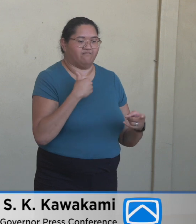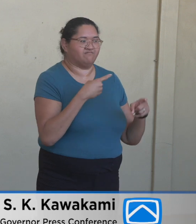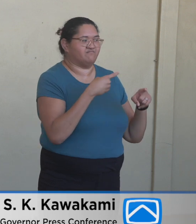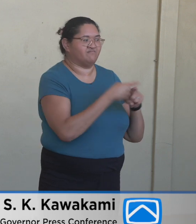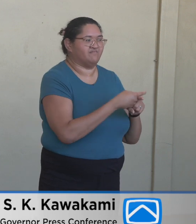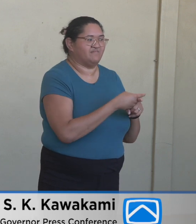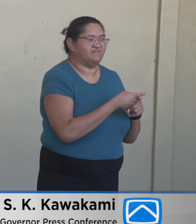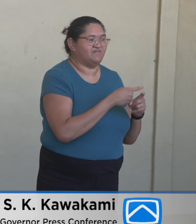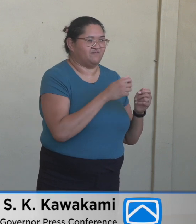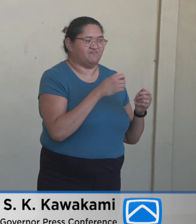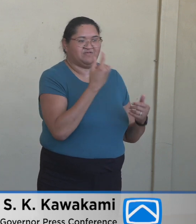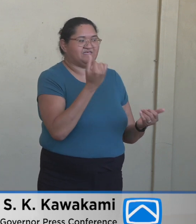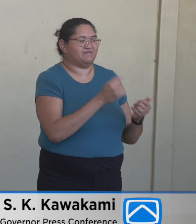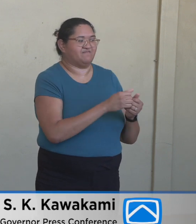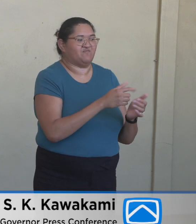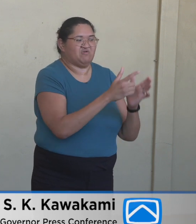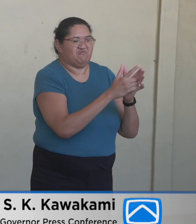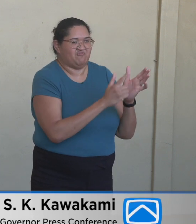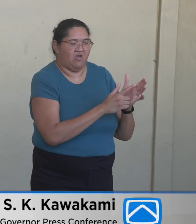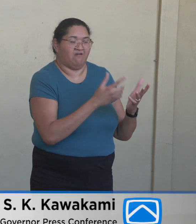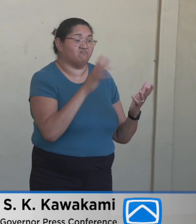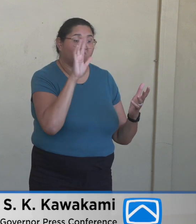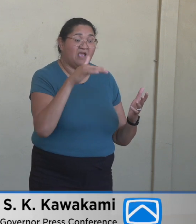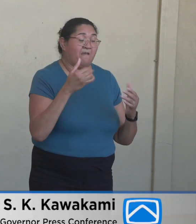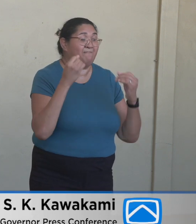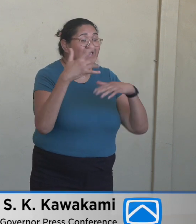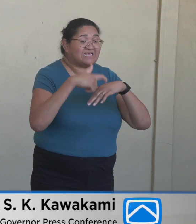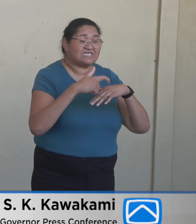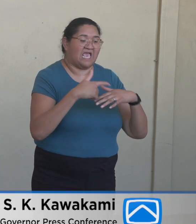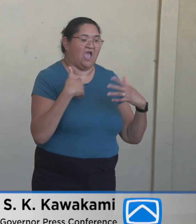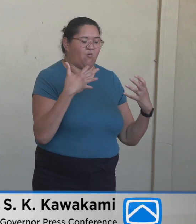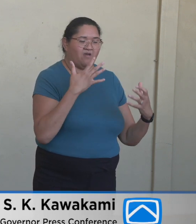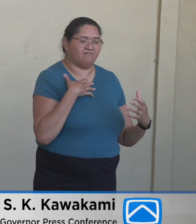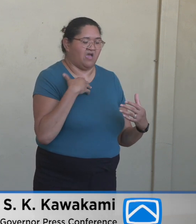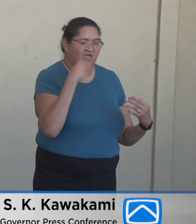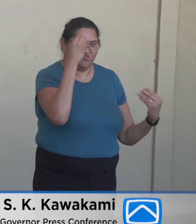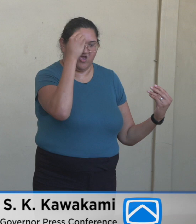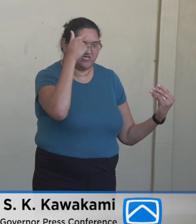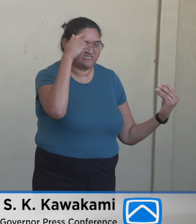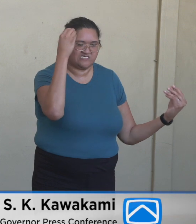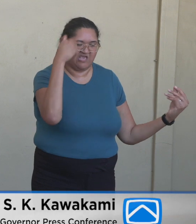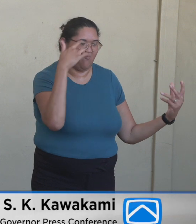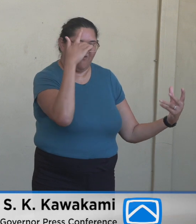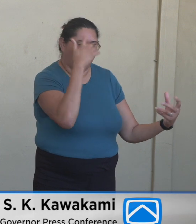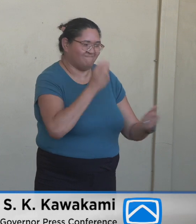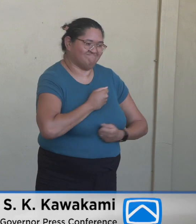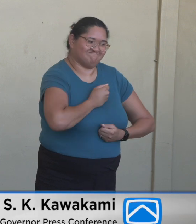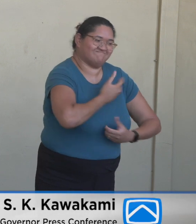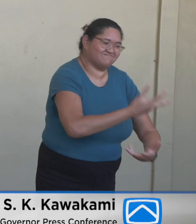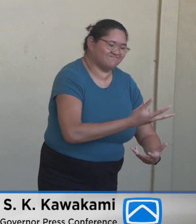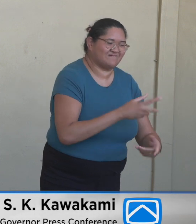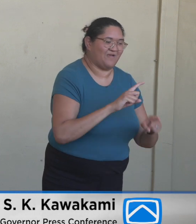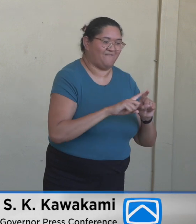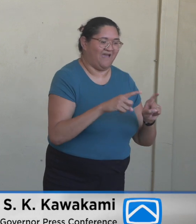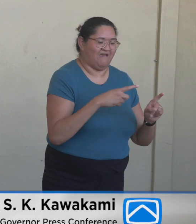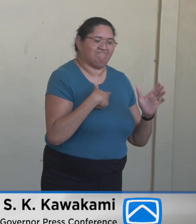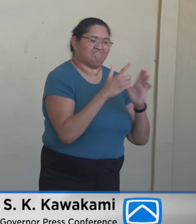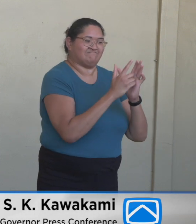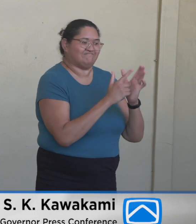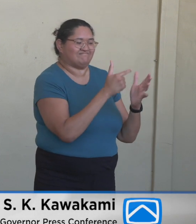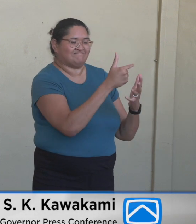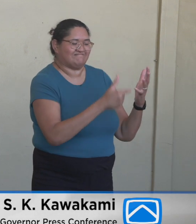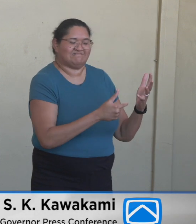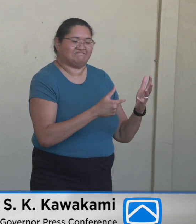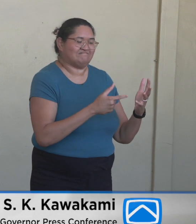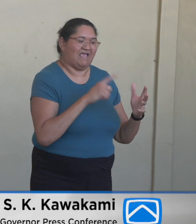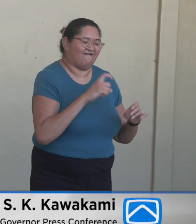litigation. Believe me, there has been times where I would like to get my thoughts out of my mouth where pending litigation